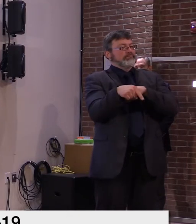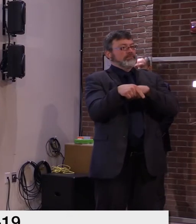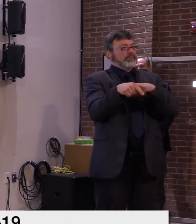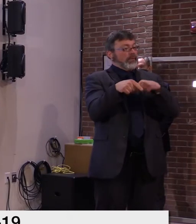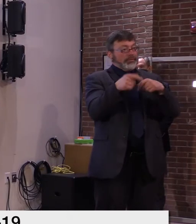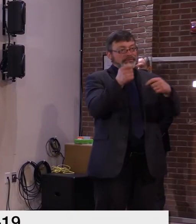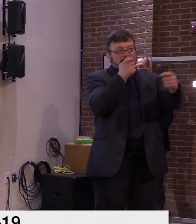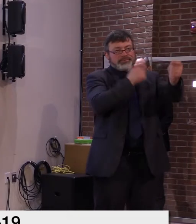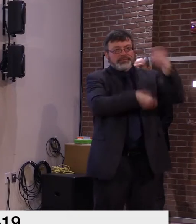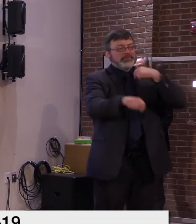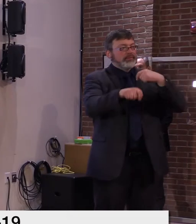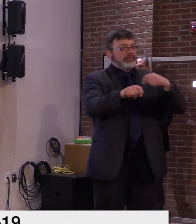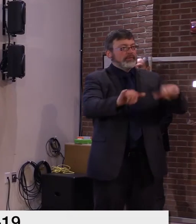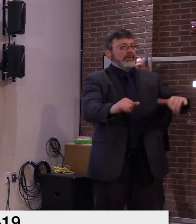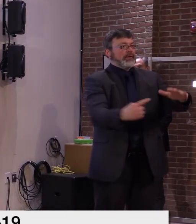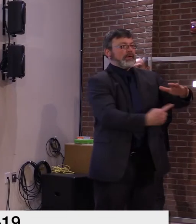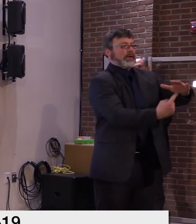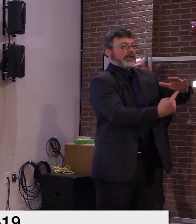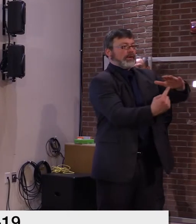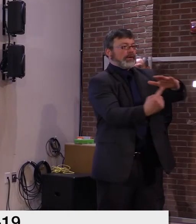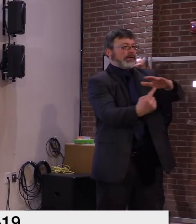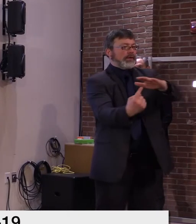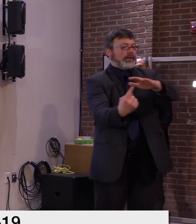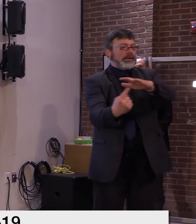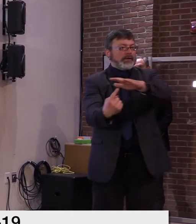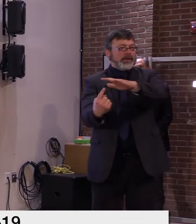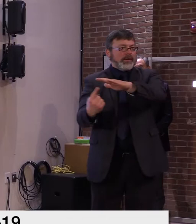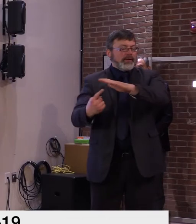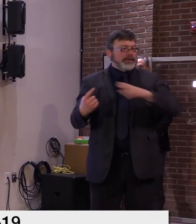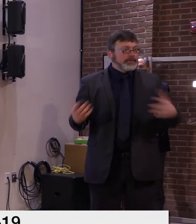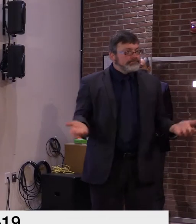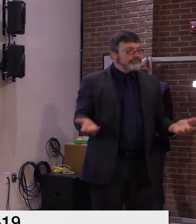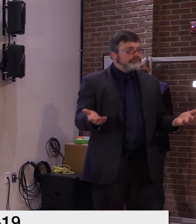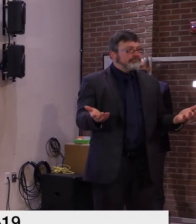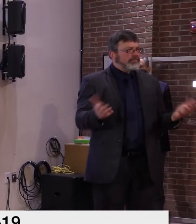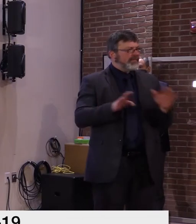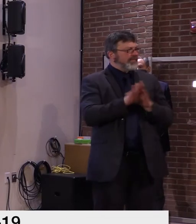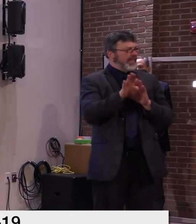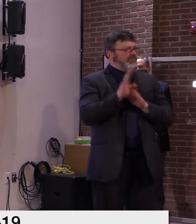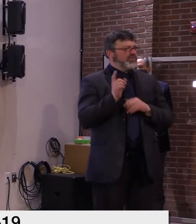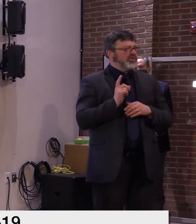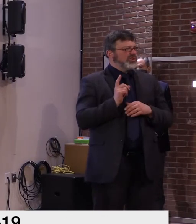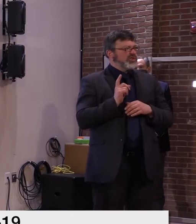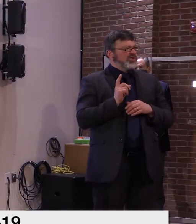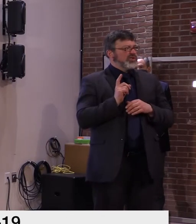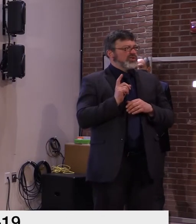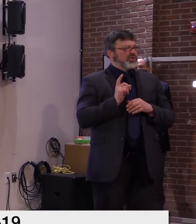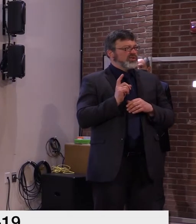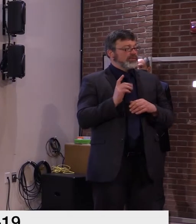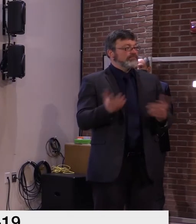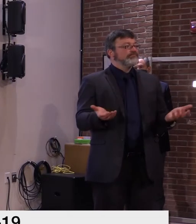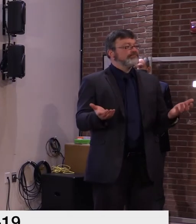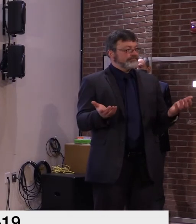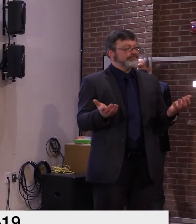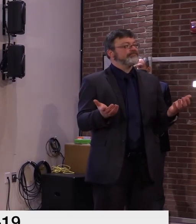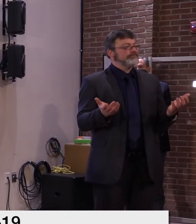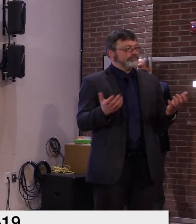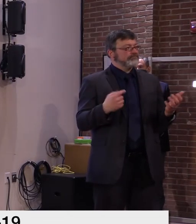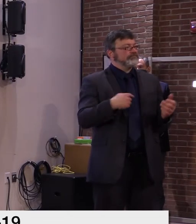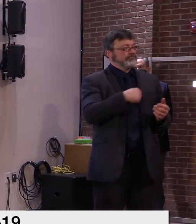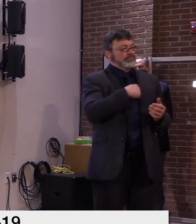us adults is very different than a year to someone who is 12, 14, or 16.